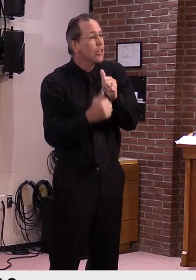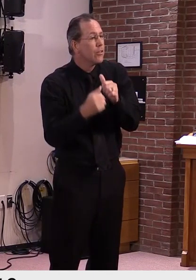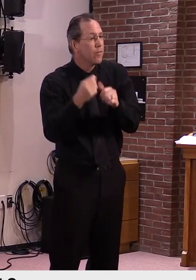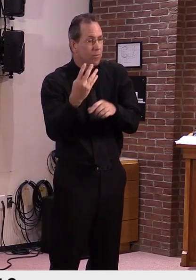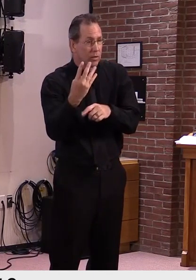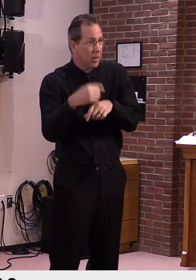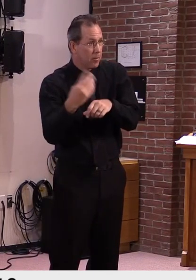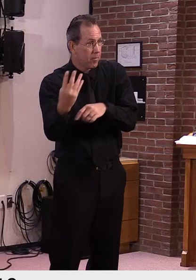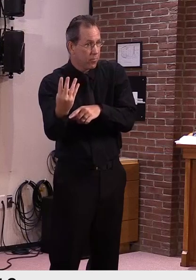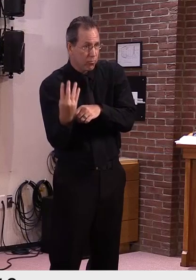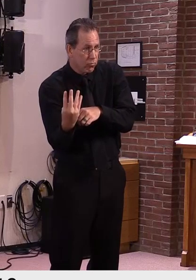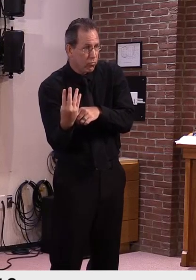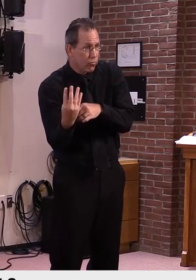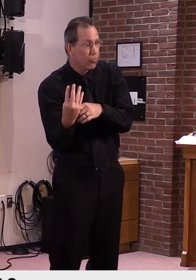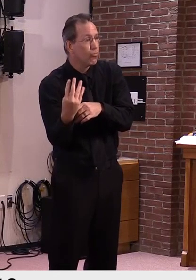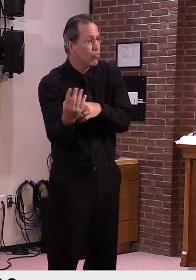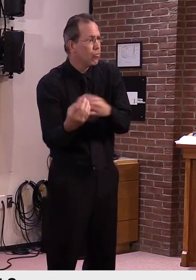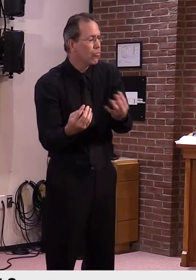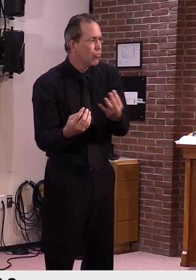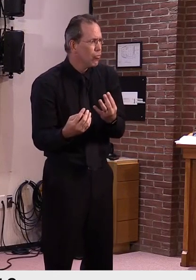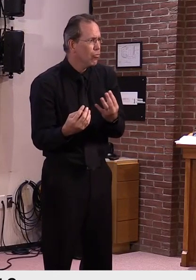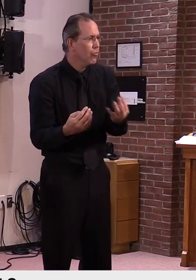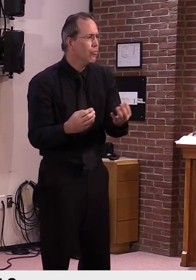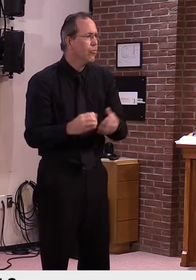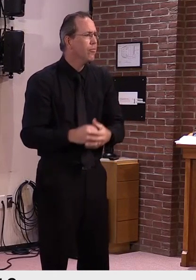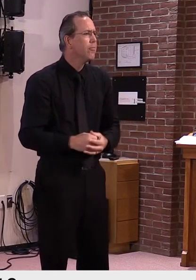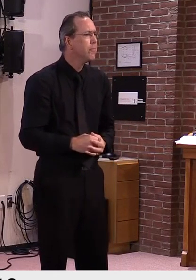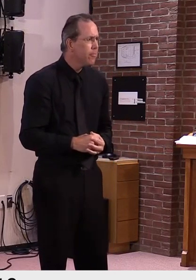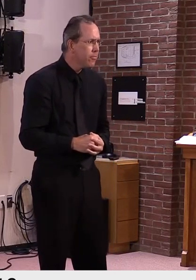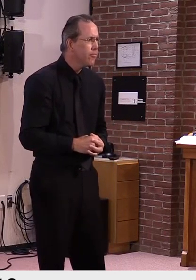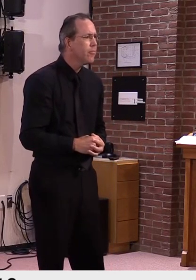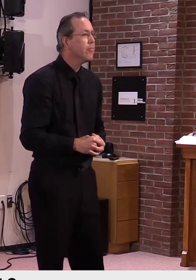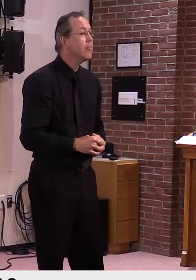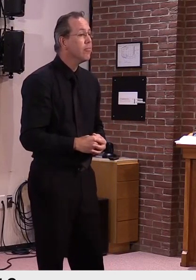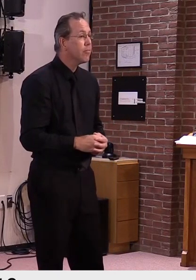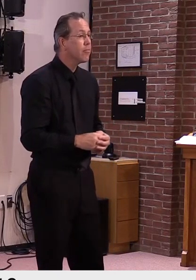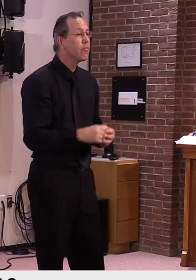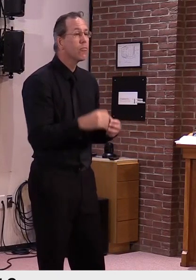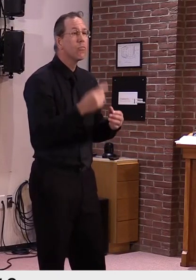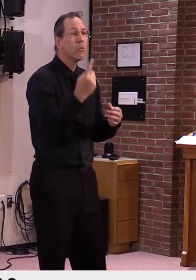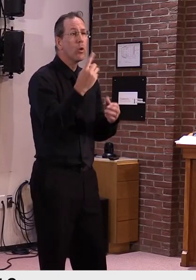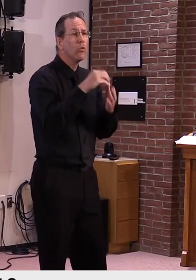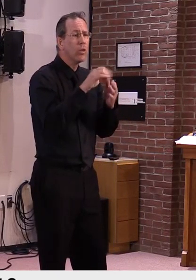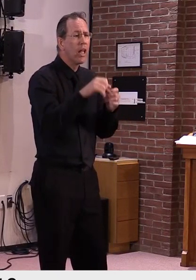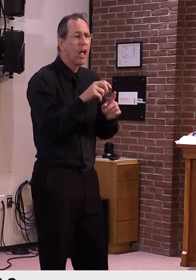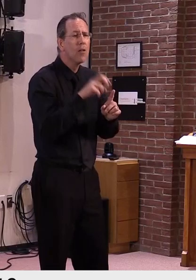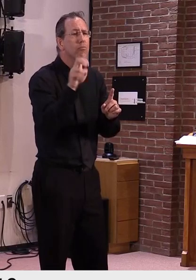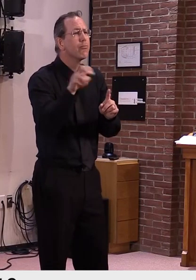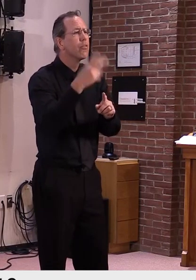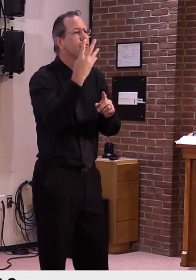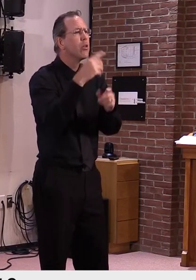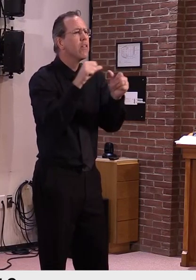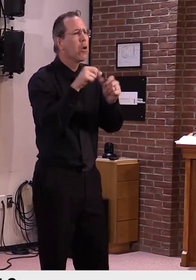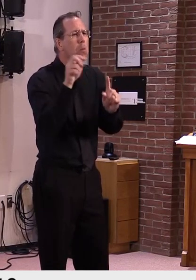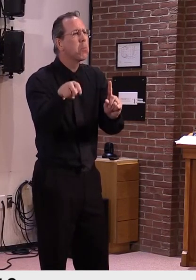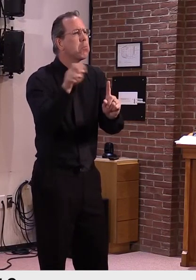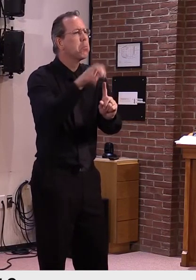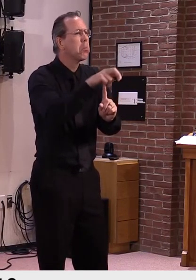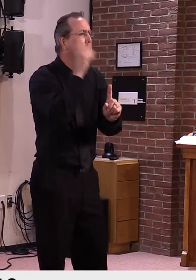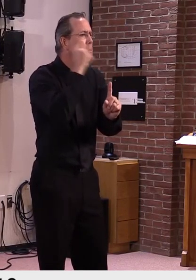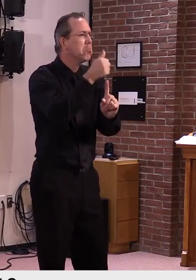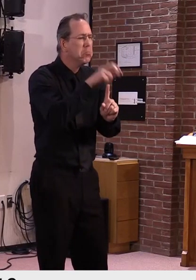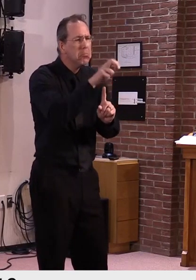one child can occupy multiple slots over the course of the week, and that multiple children can